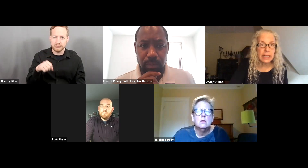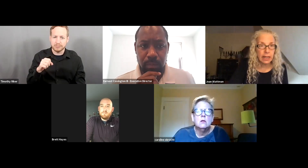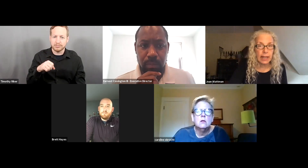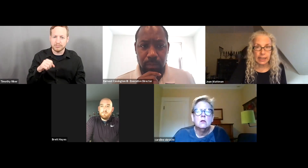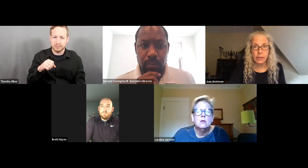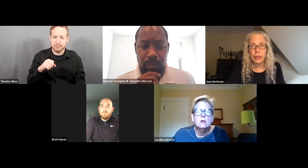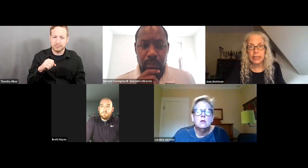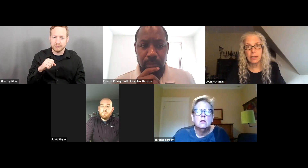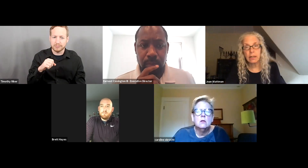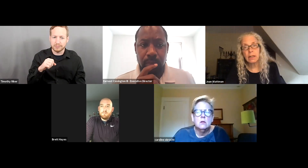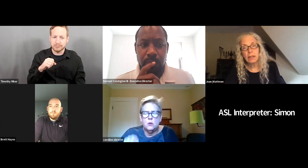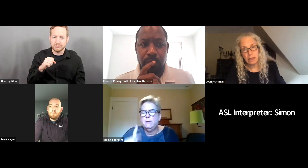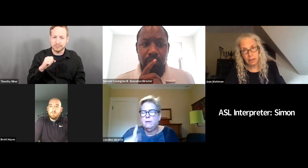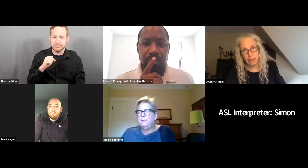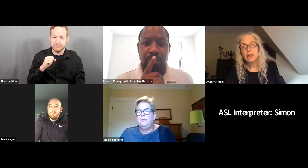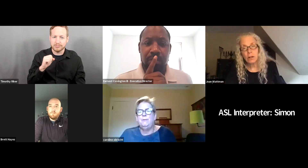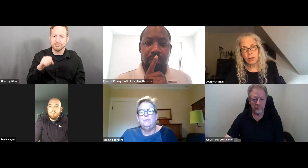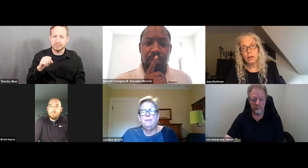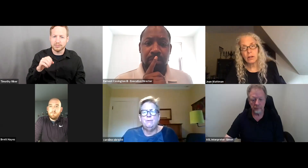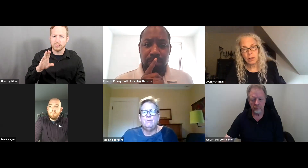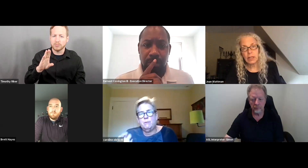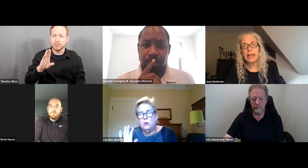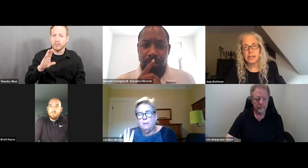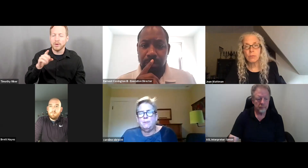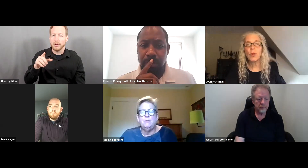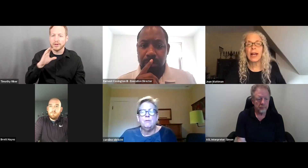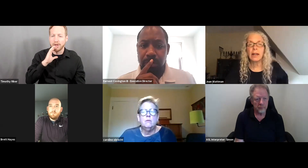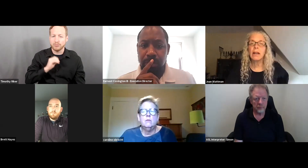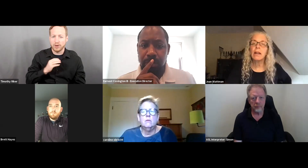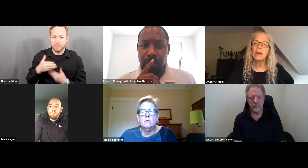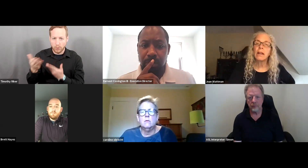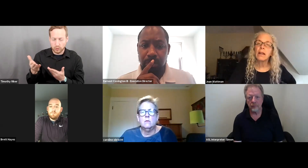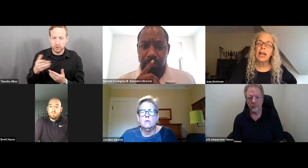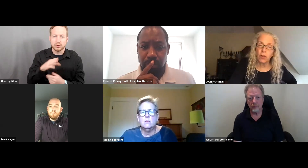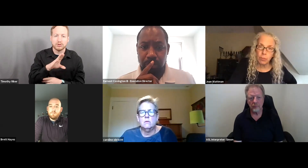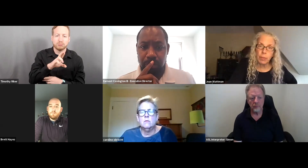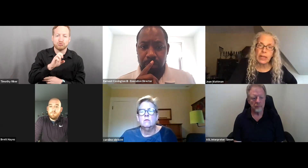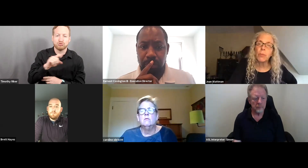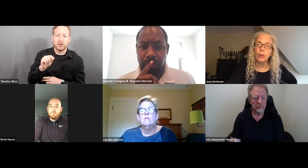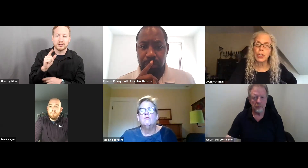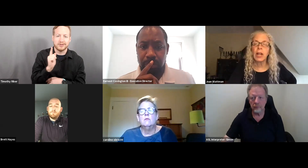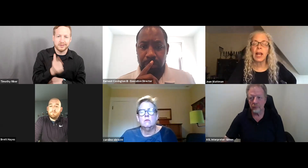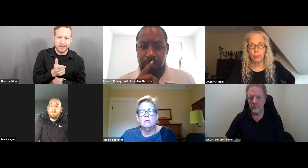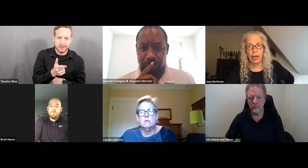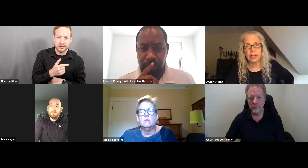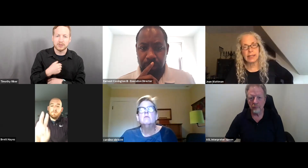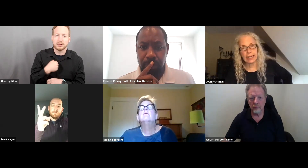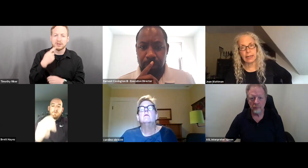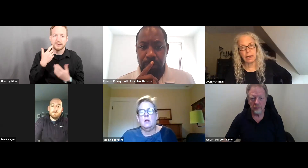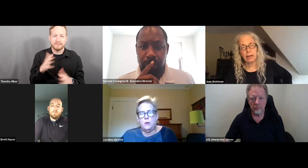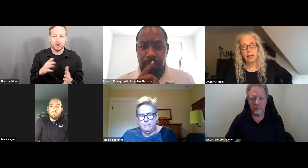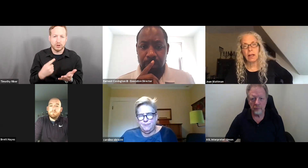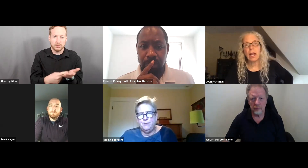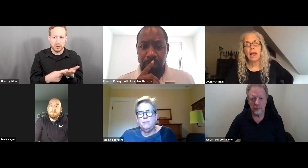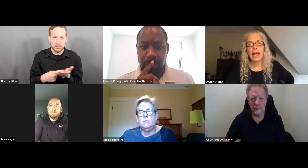And Tim's saying, yes, we did. Okay. Yes, Brett. Carolyn made the motion and Brett